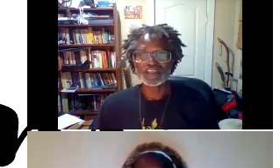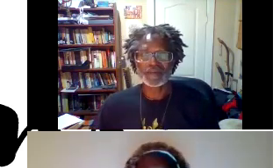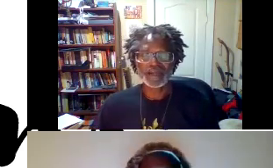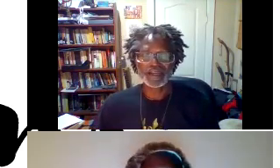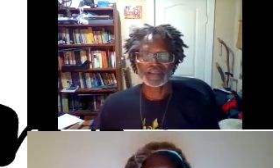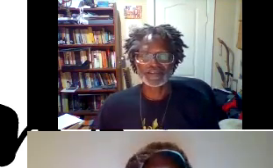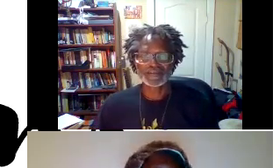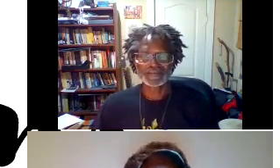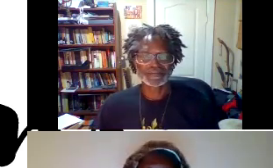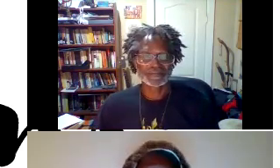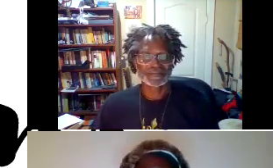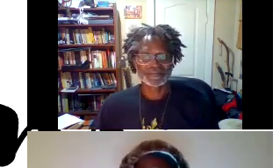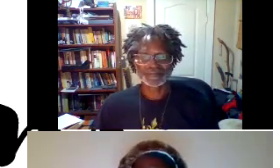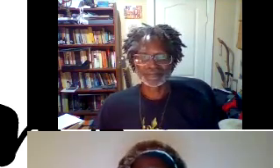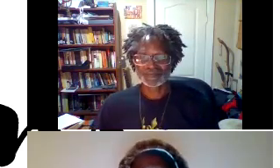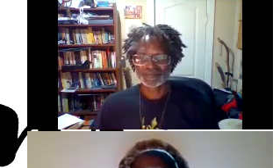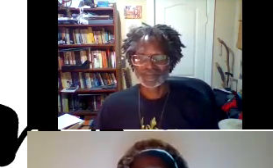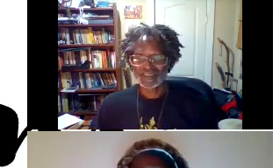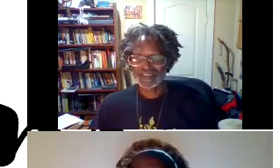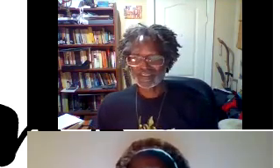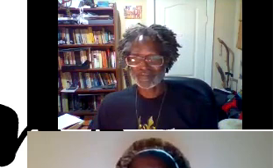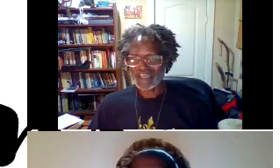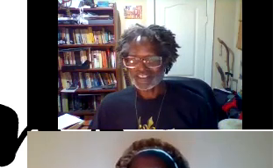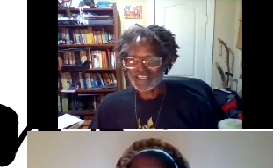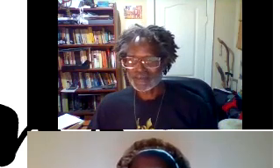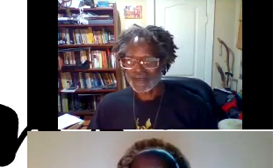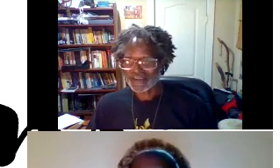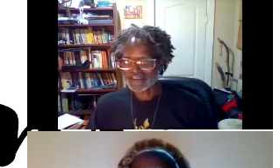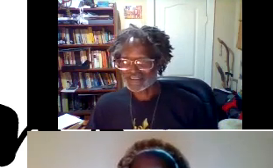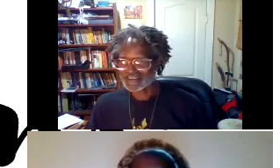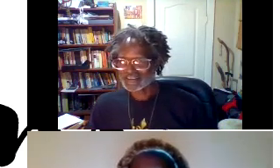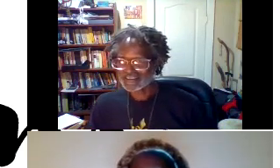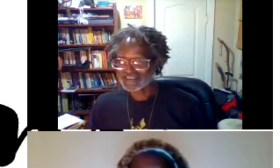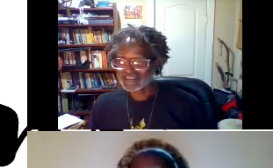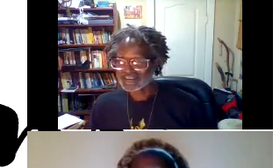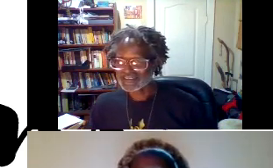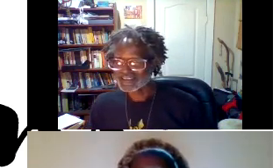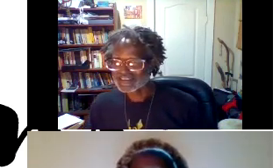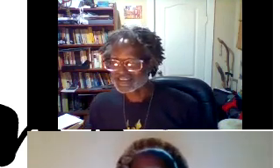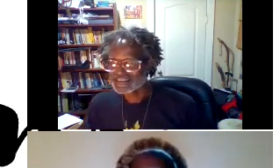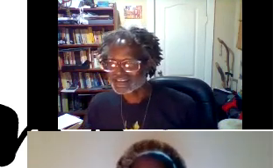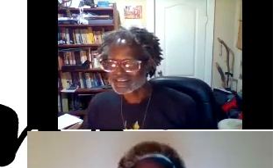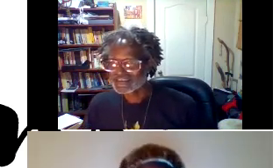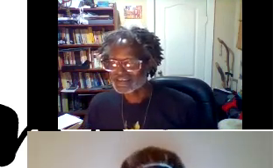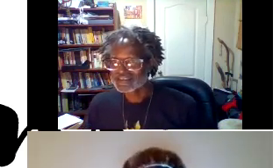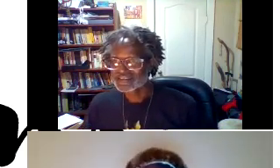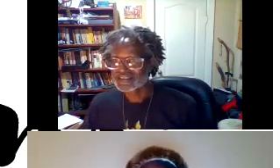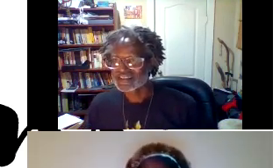Y'all have Passionate to about excuse it. me, I'm sorry. Huh? I said, Passionate I can about see it. your smile.